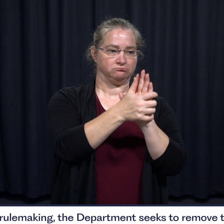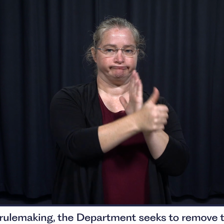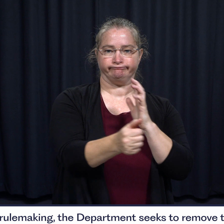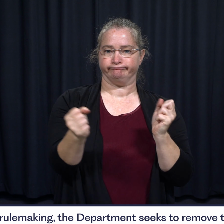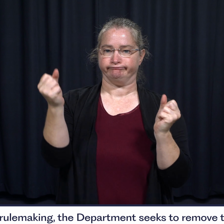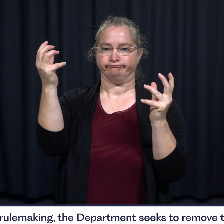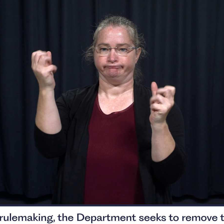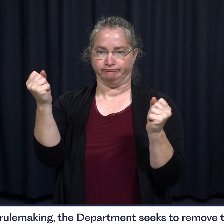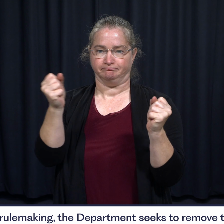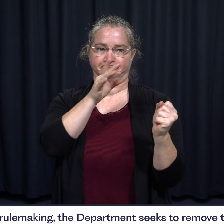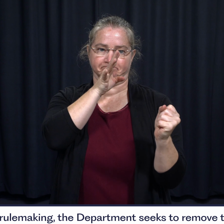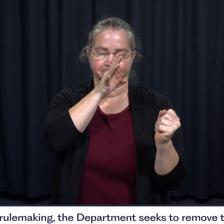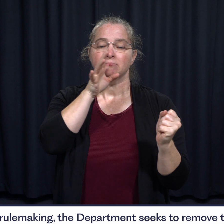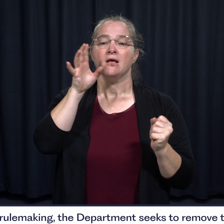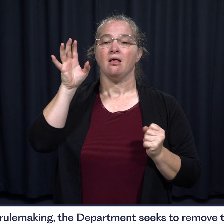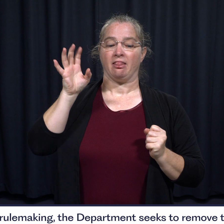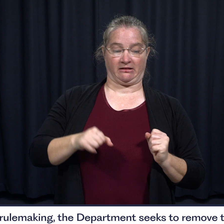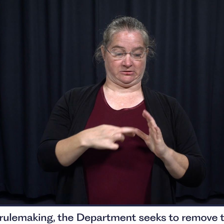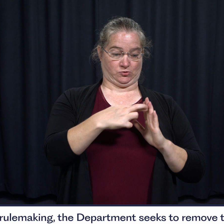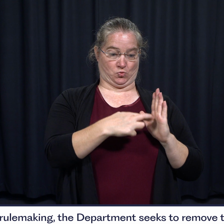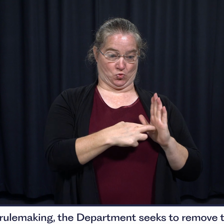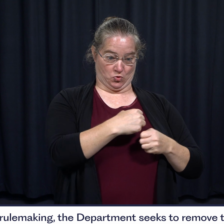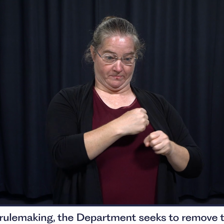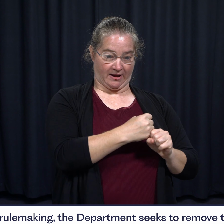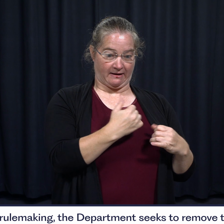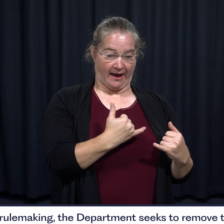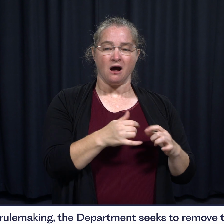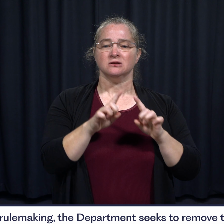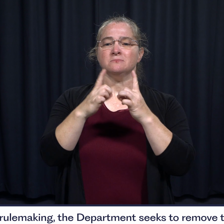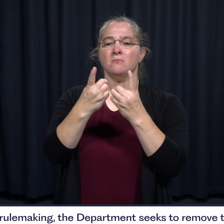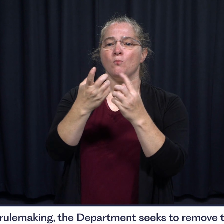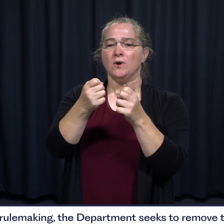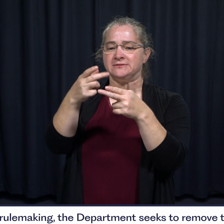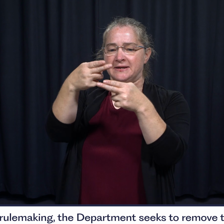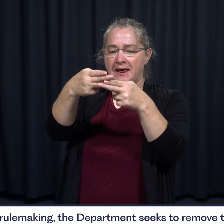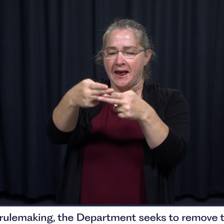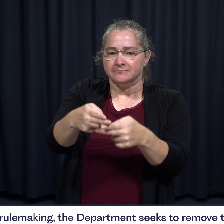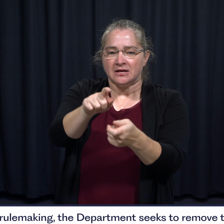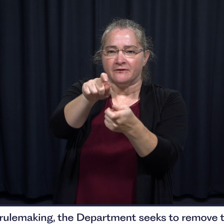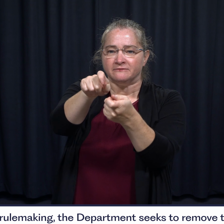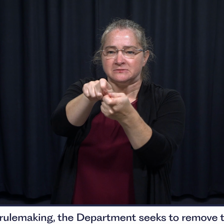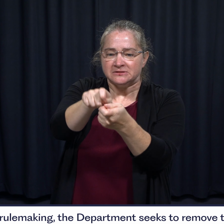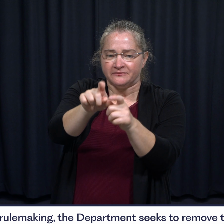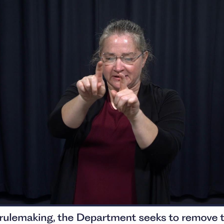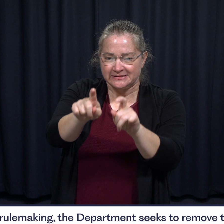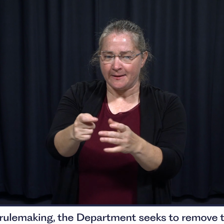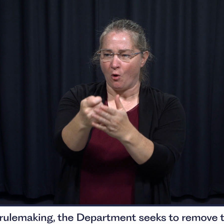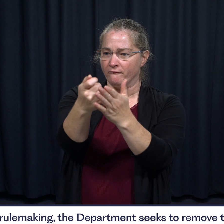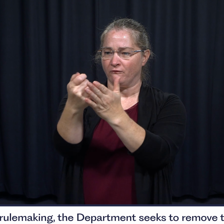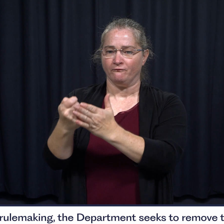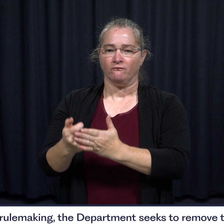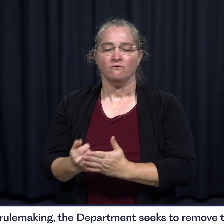this rulemaking, the Department seeks to remove the specific names of these examinations because they are no longer being